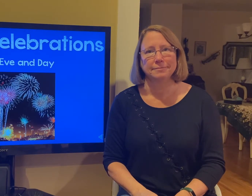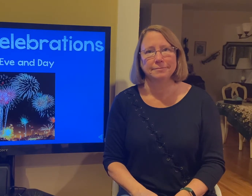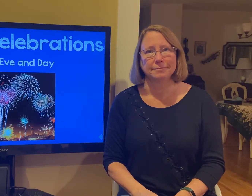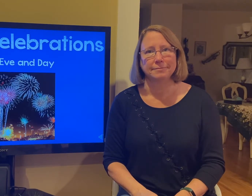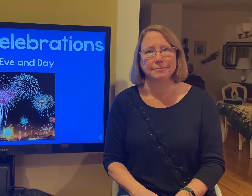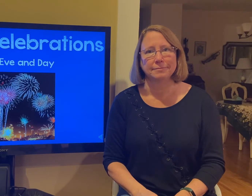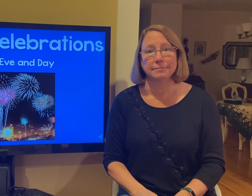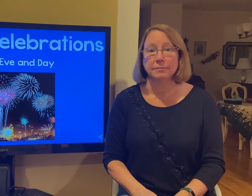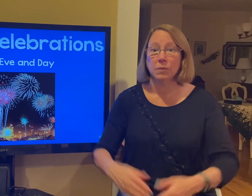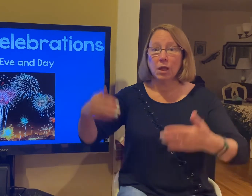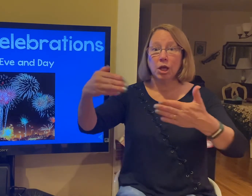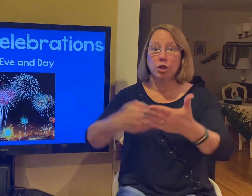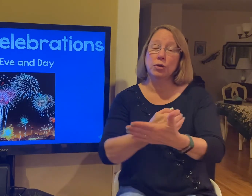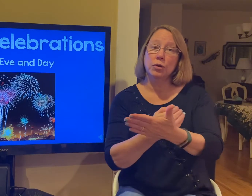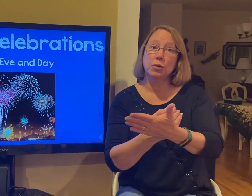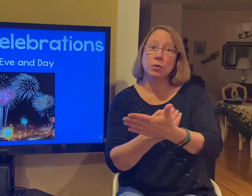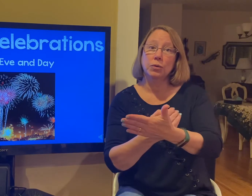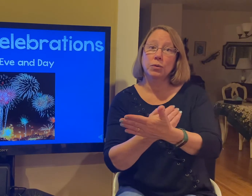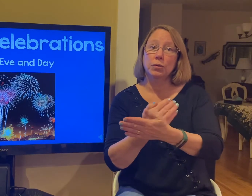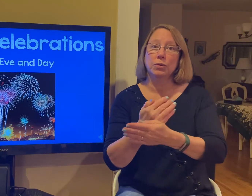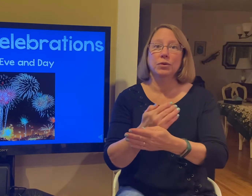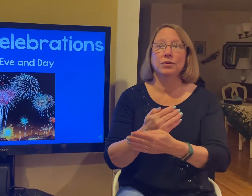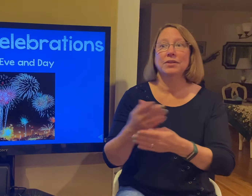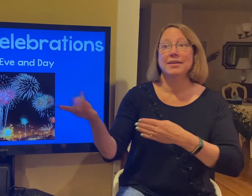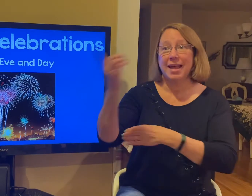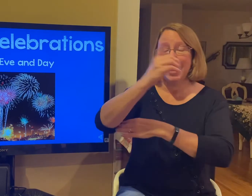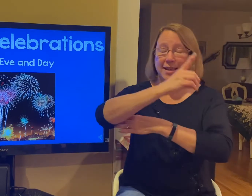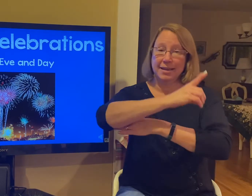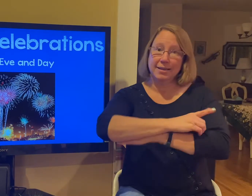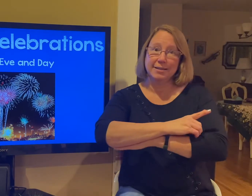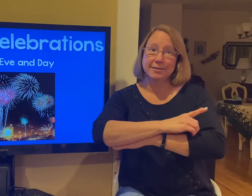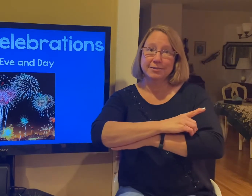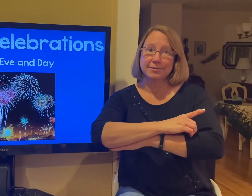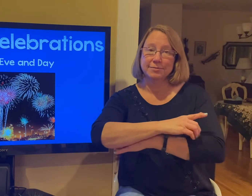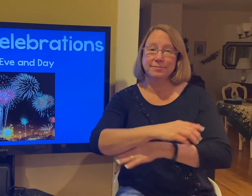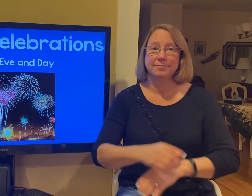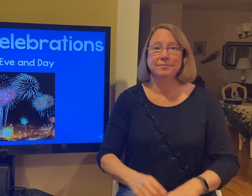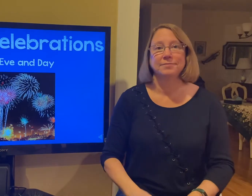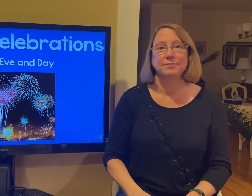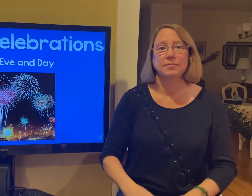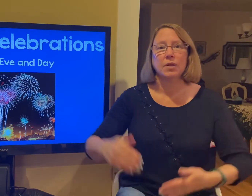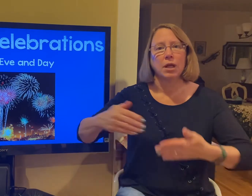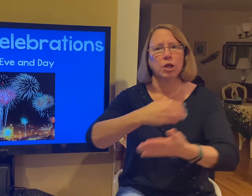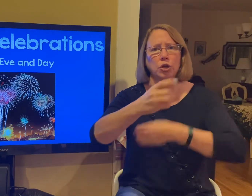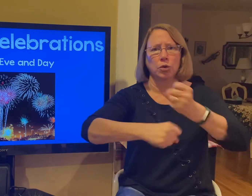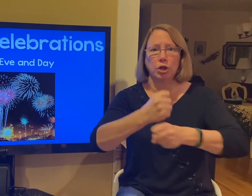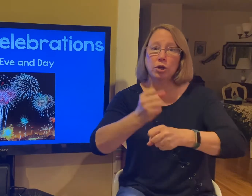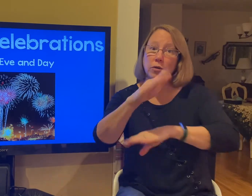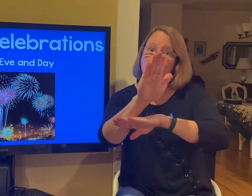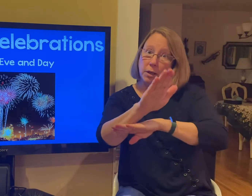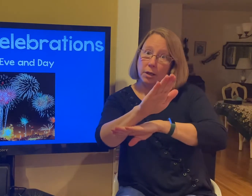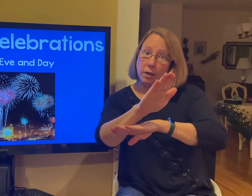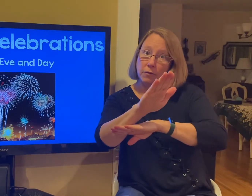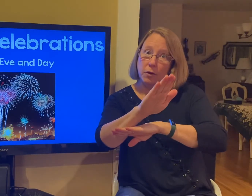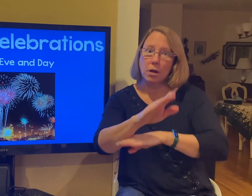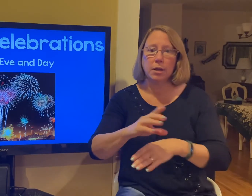New Year's Eve and New Year's Day. New Year's Eve is December